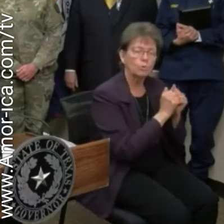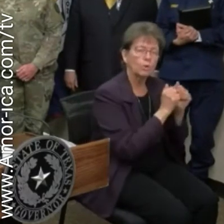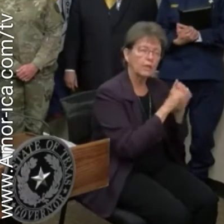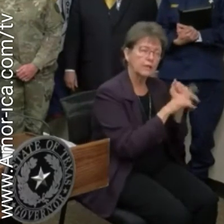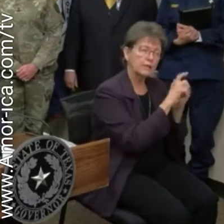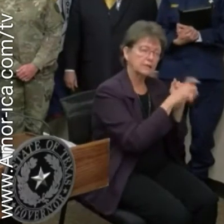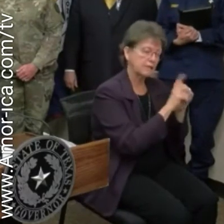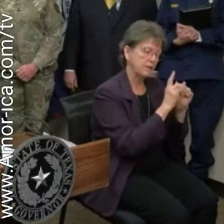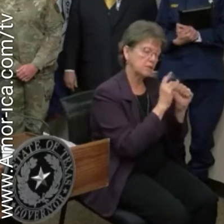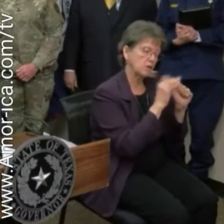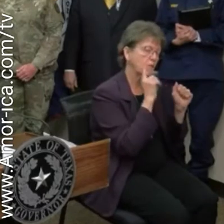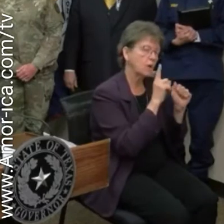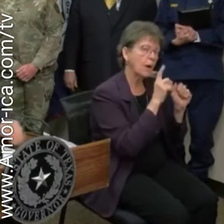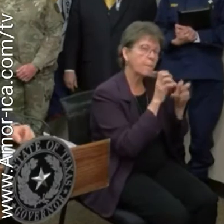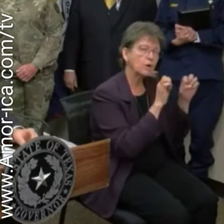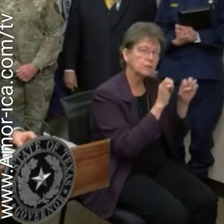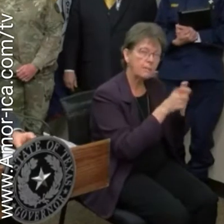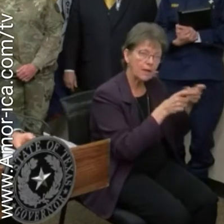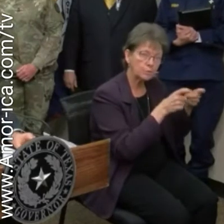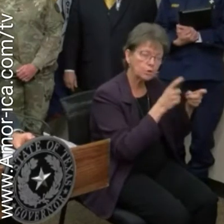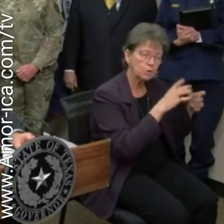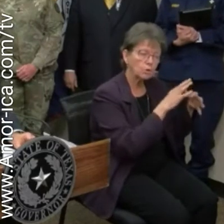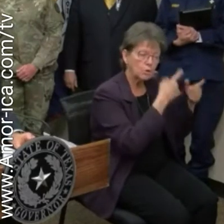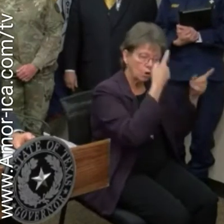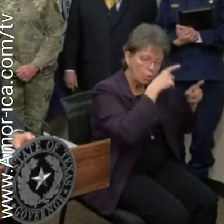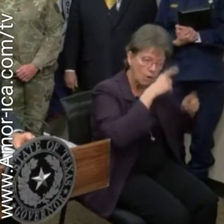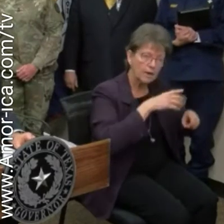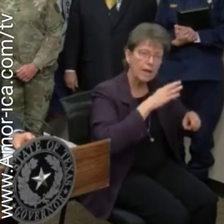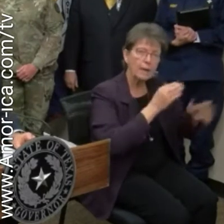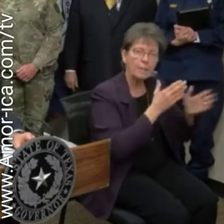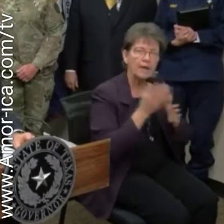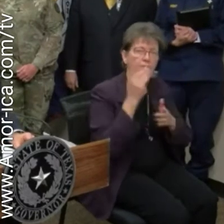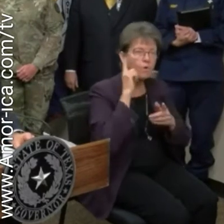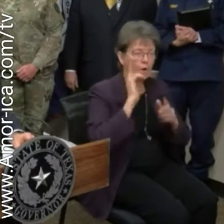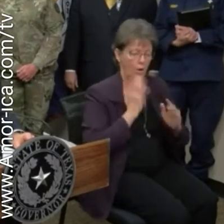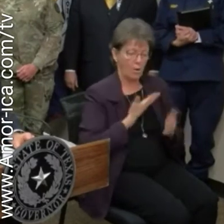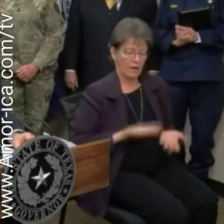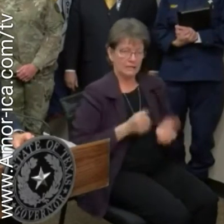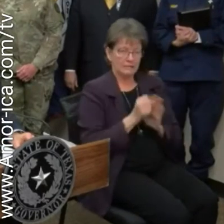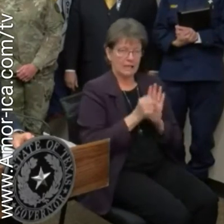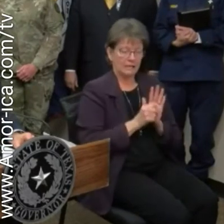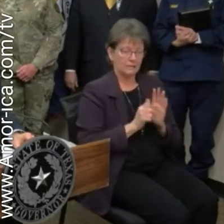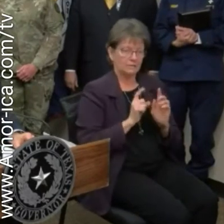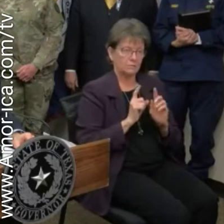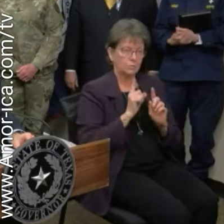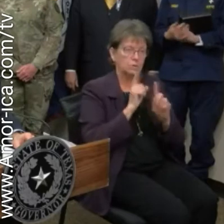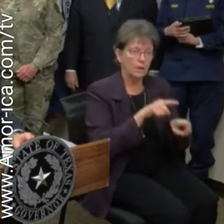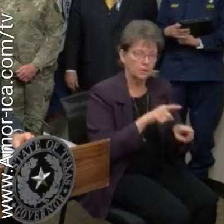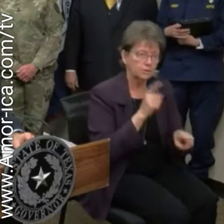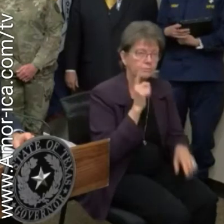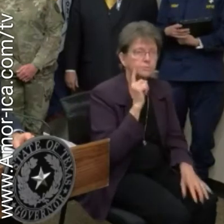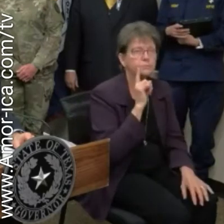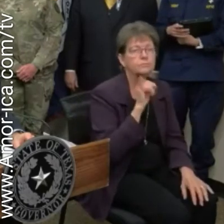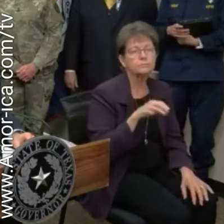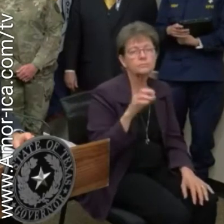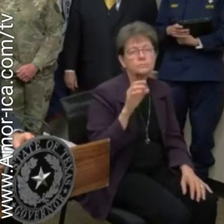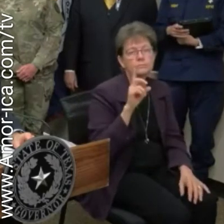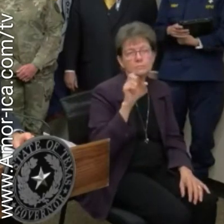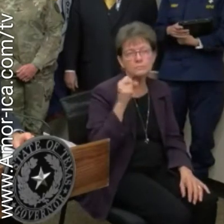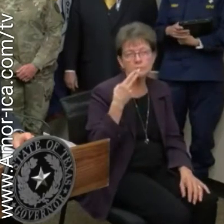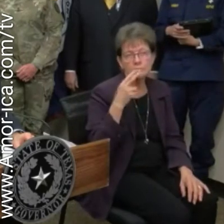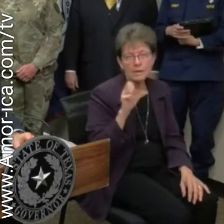the Texas Division of Emergency Management to coordinate and plan for the state response to COVID-19. DSHS